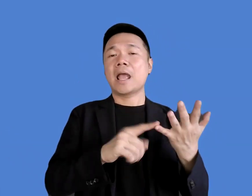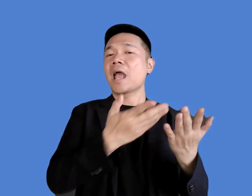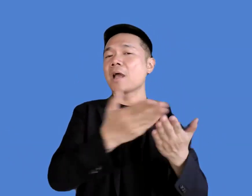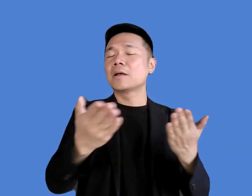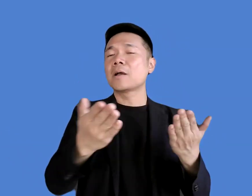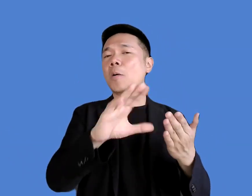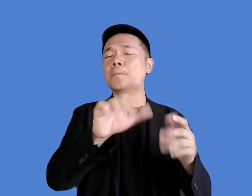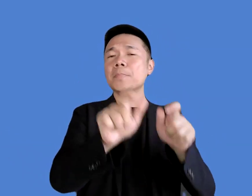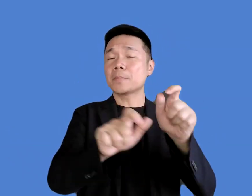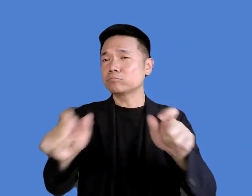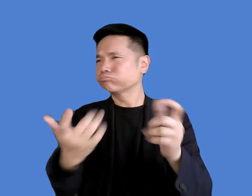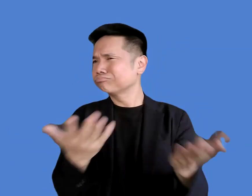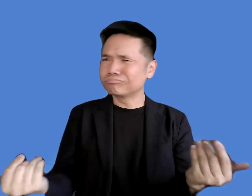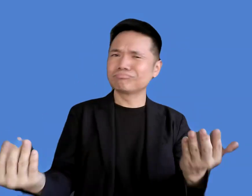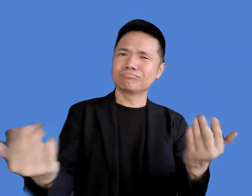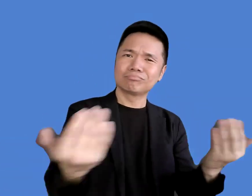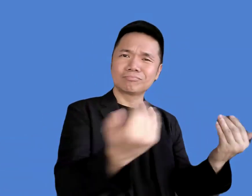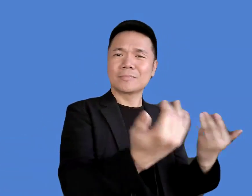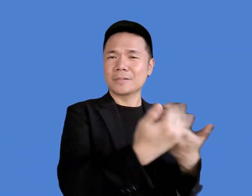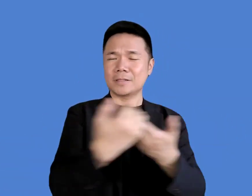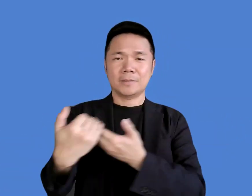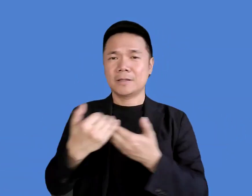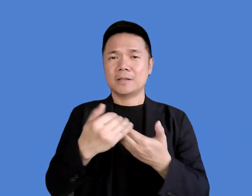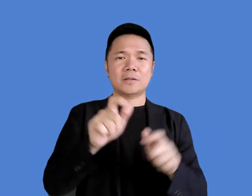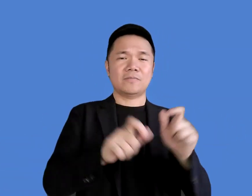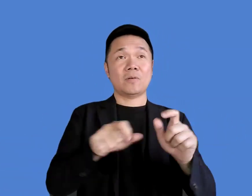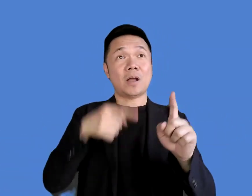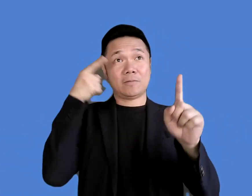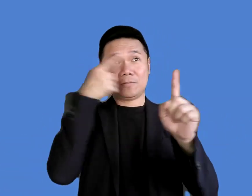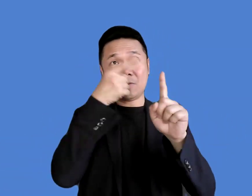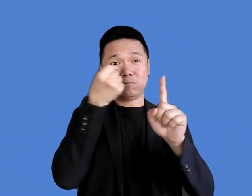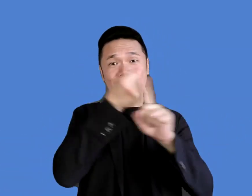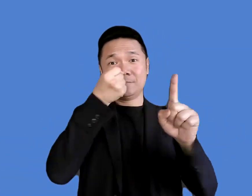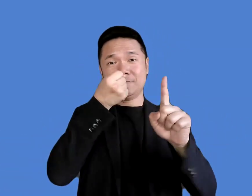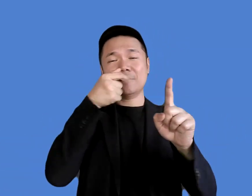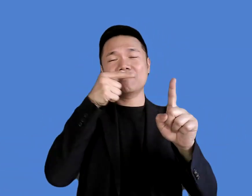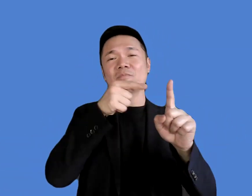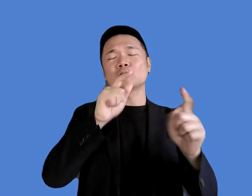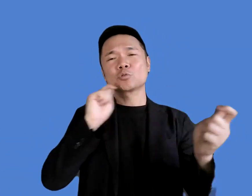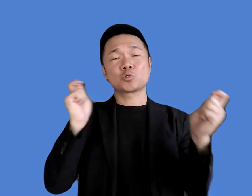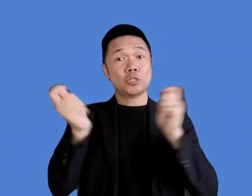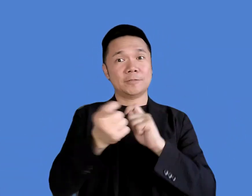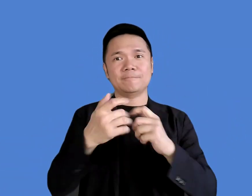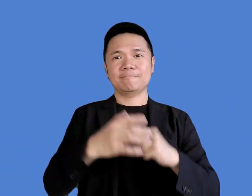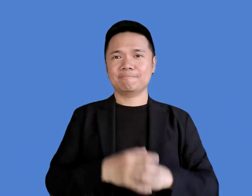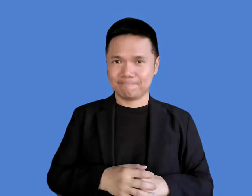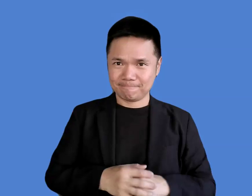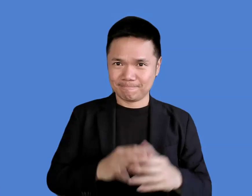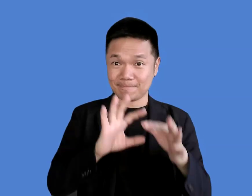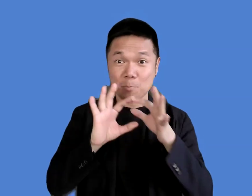to work together, driving systemic positive change together. Thank you.